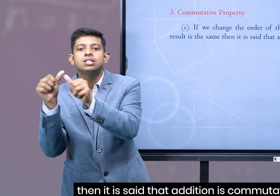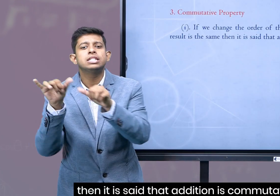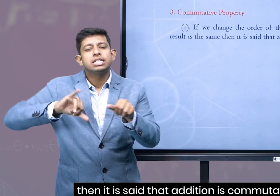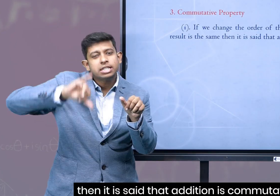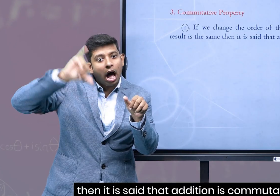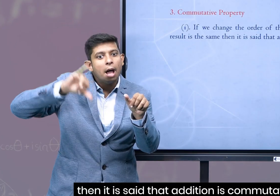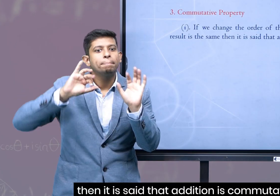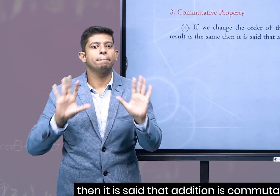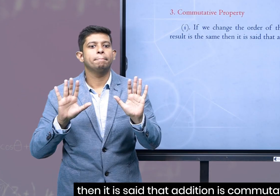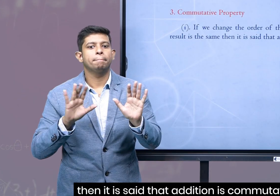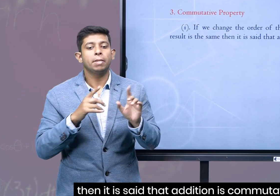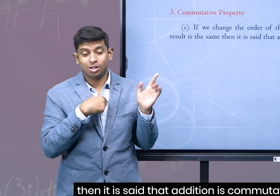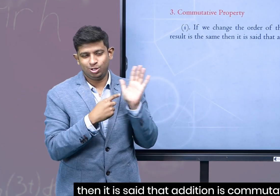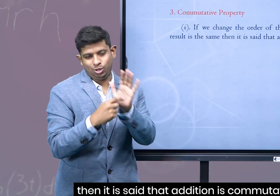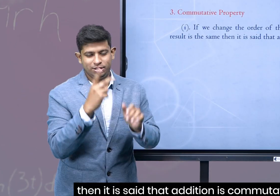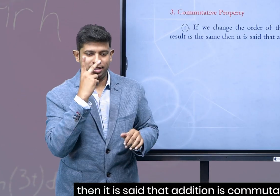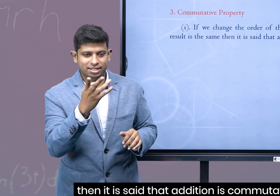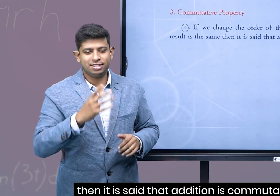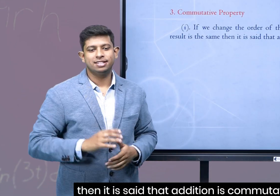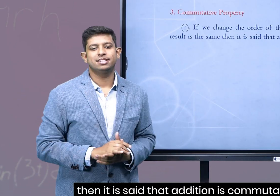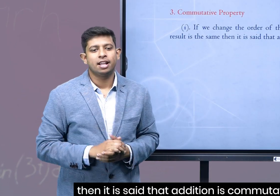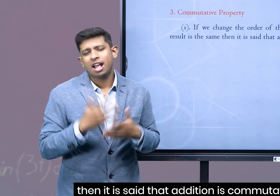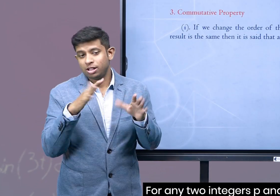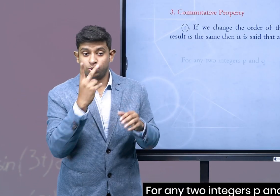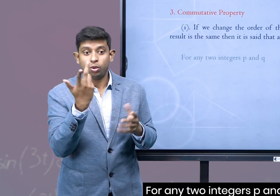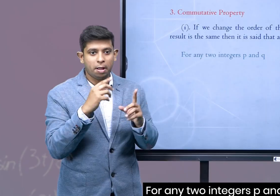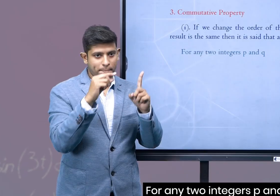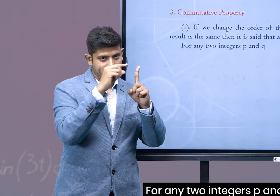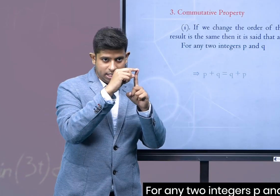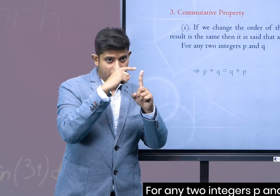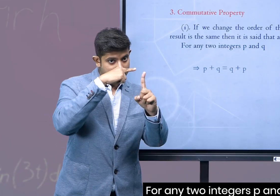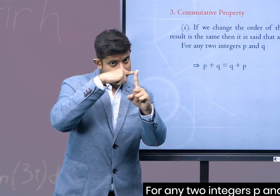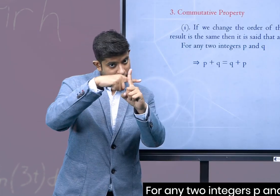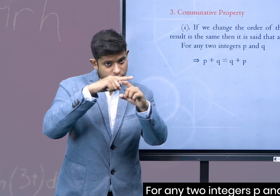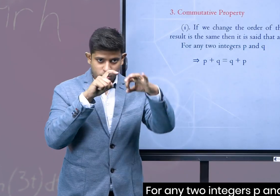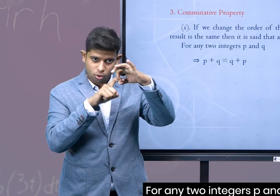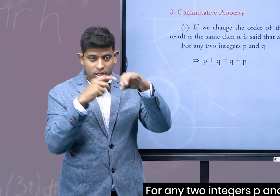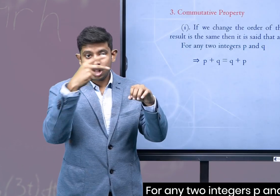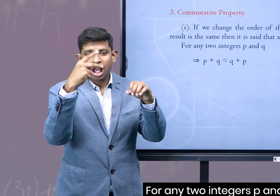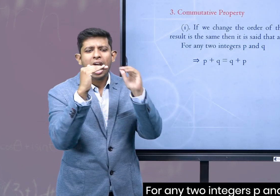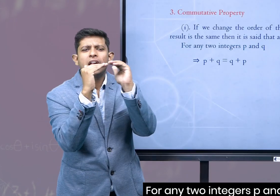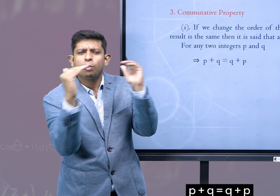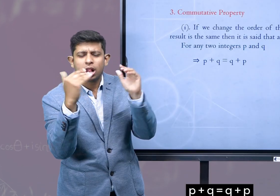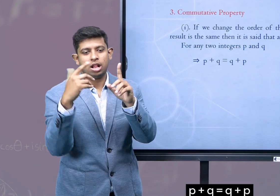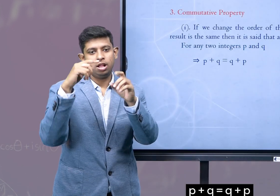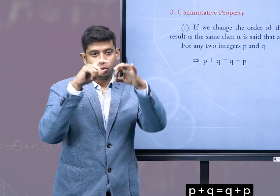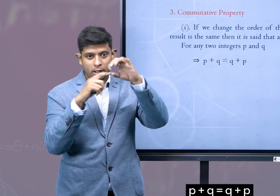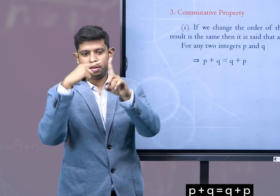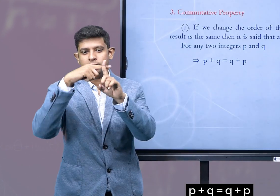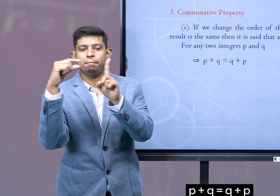is commutative for integers. For any two integers, p and q, p plus q is equal to